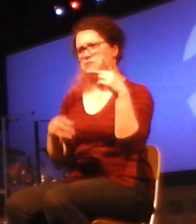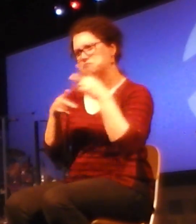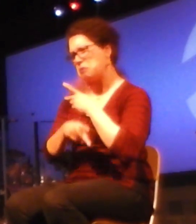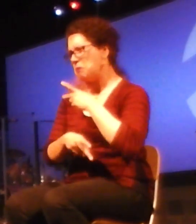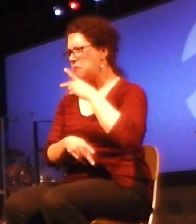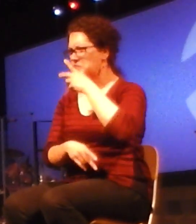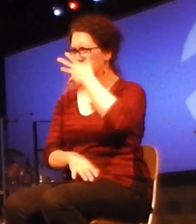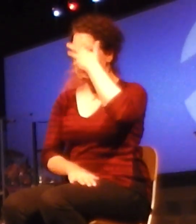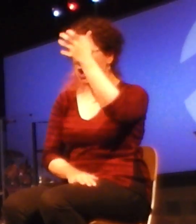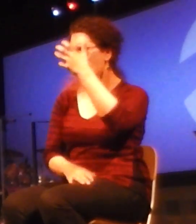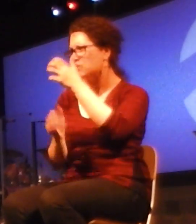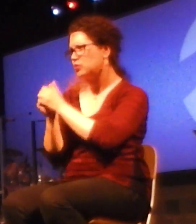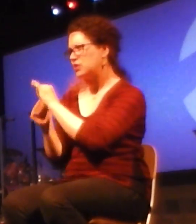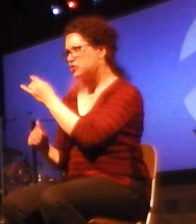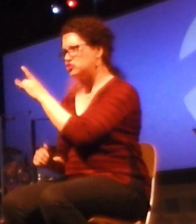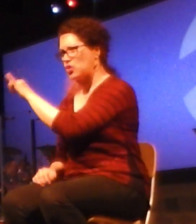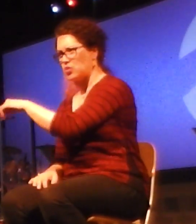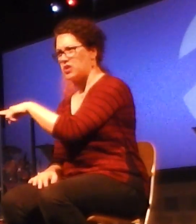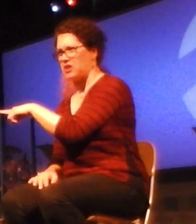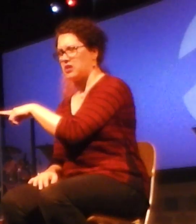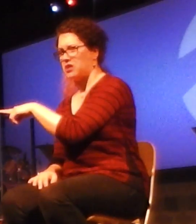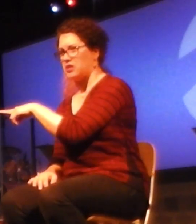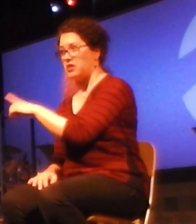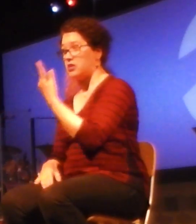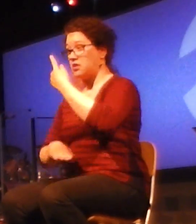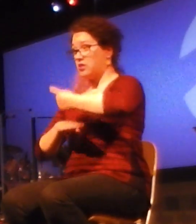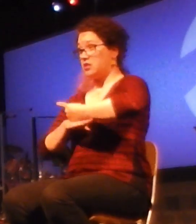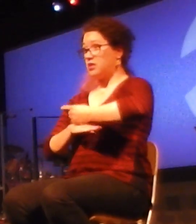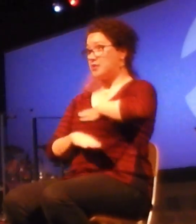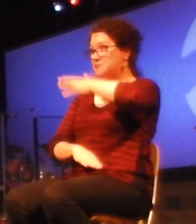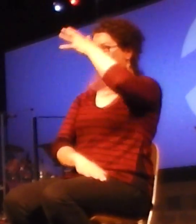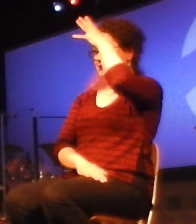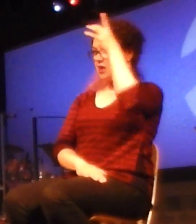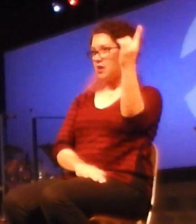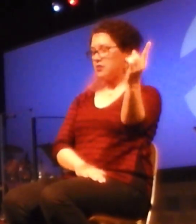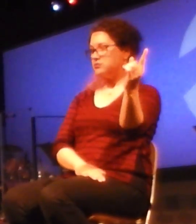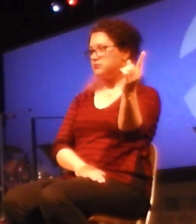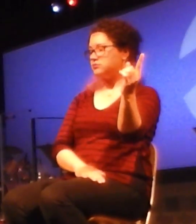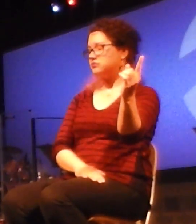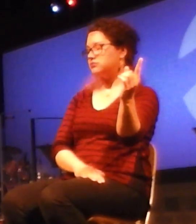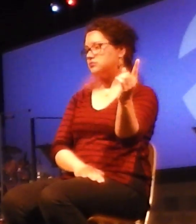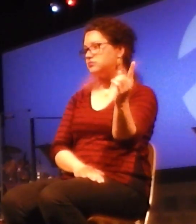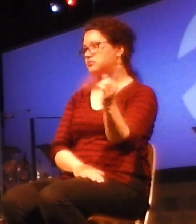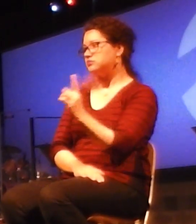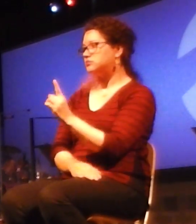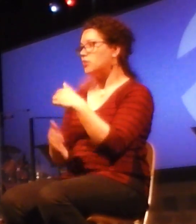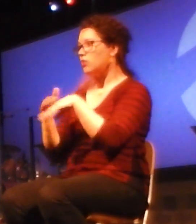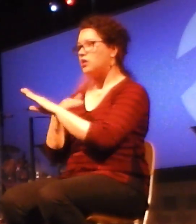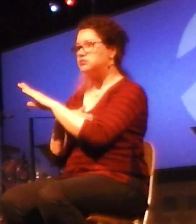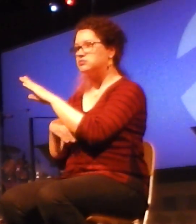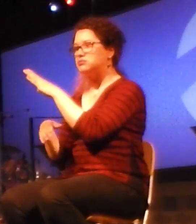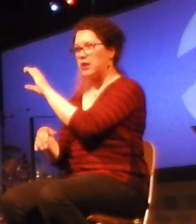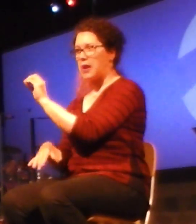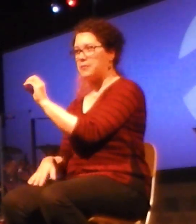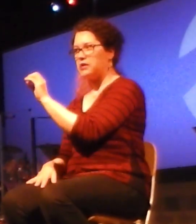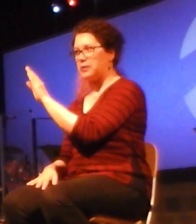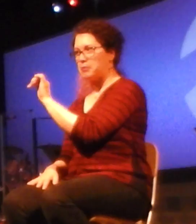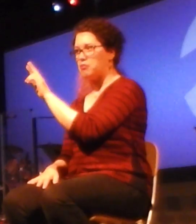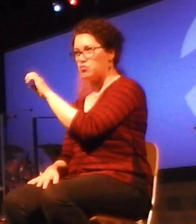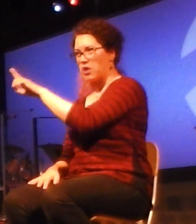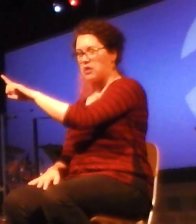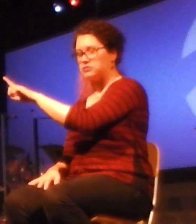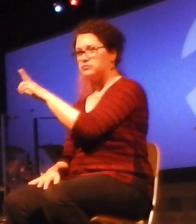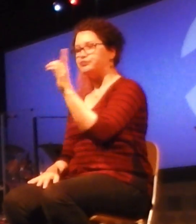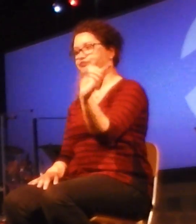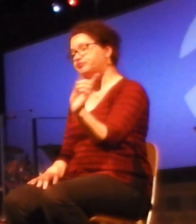angry at Jody. And then one day, my dad walks into Deprez, about 4 months later, walks into the